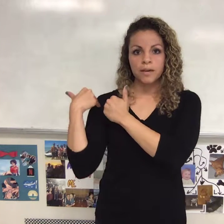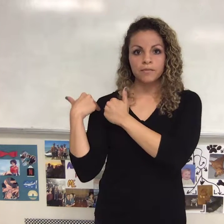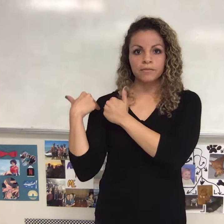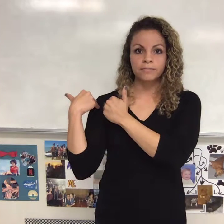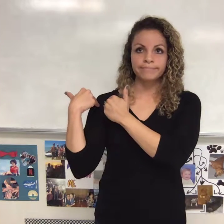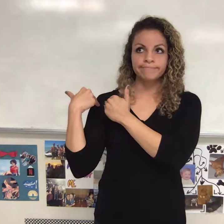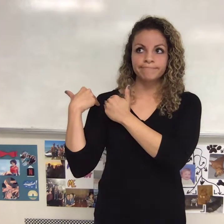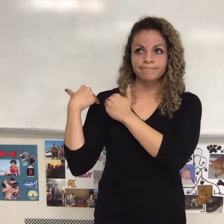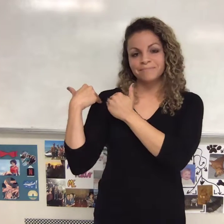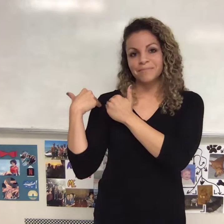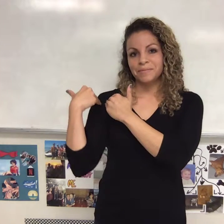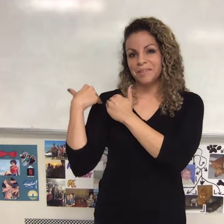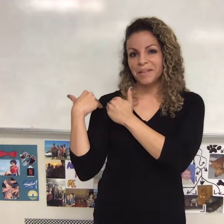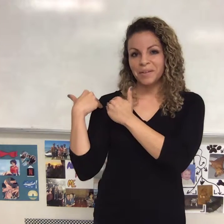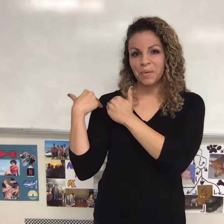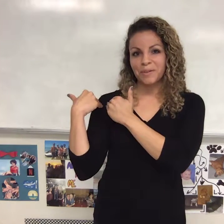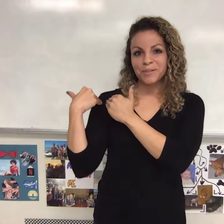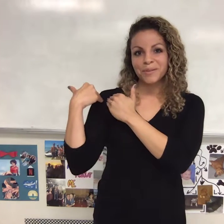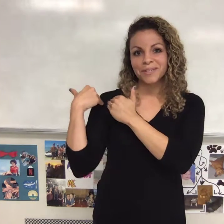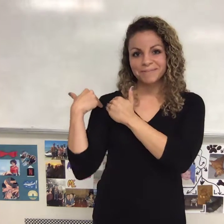of slightly lower your shoulder.